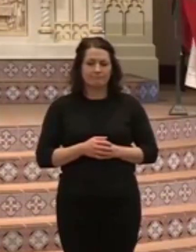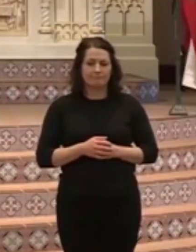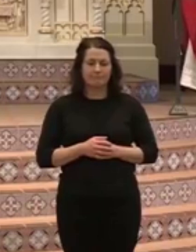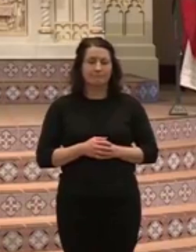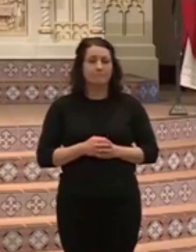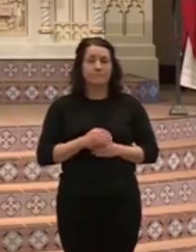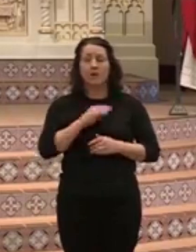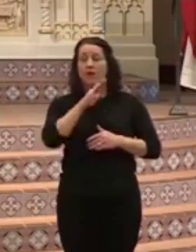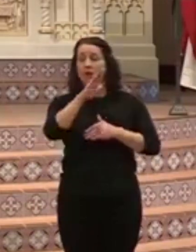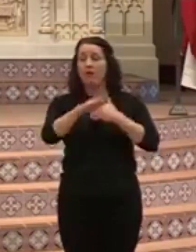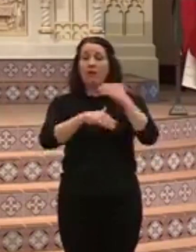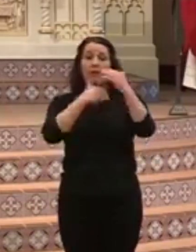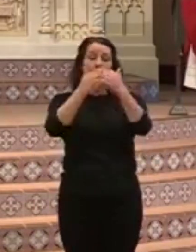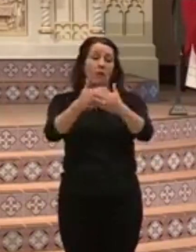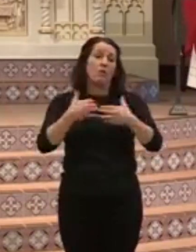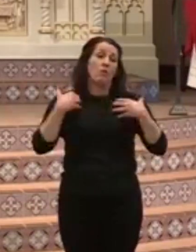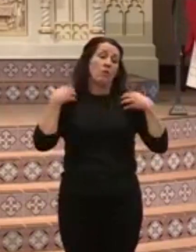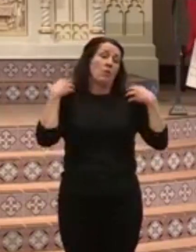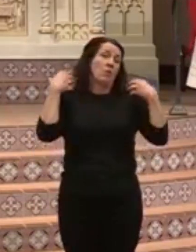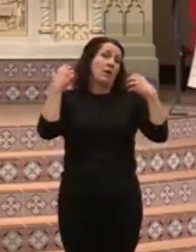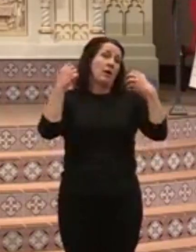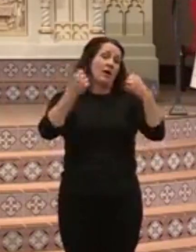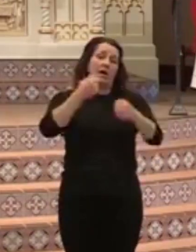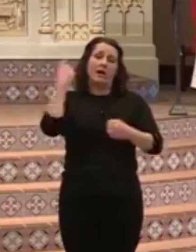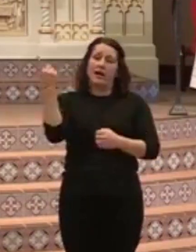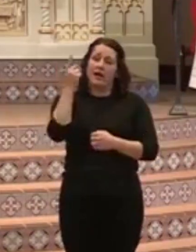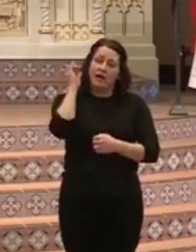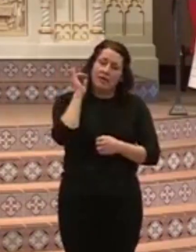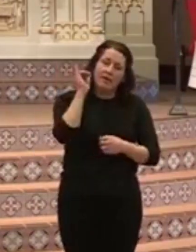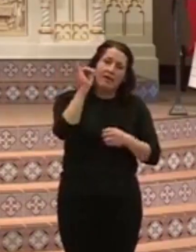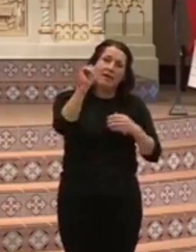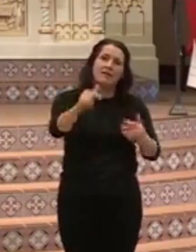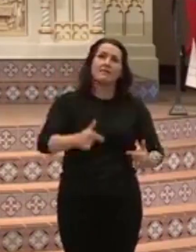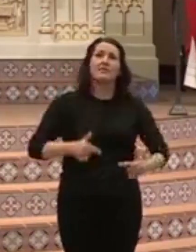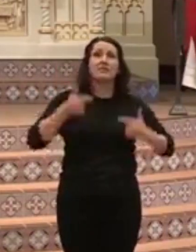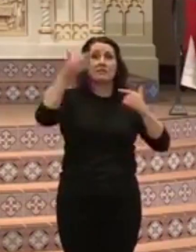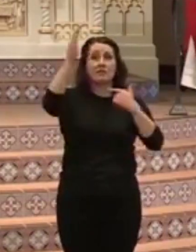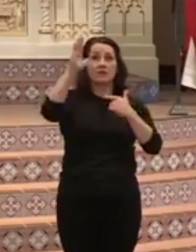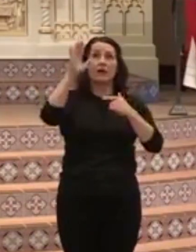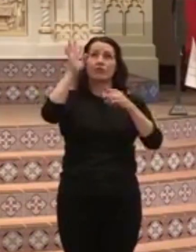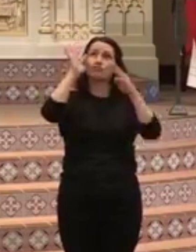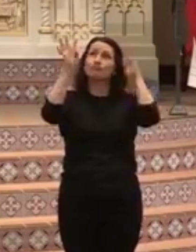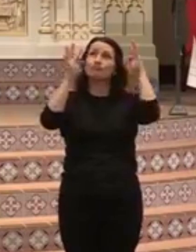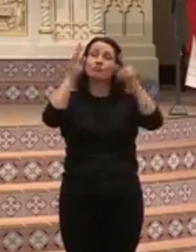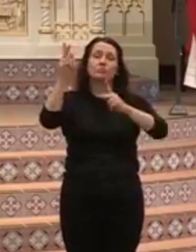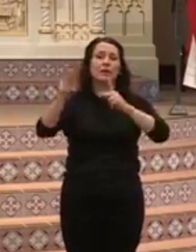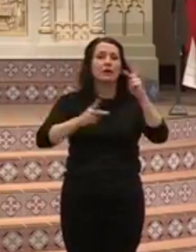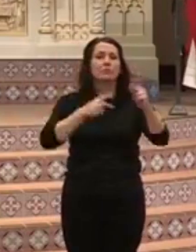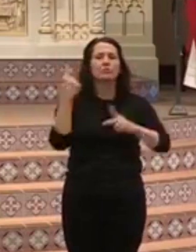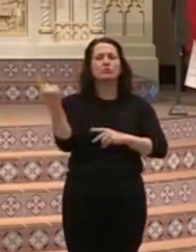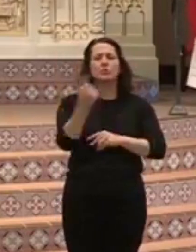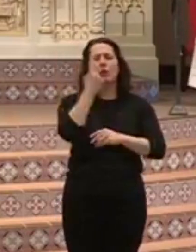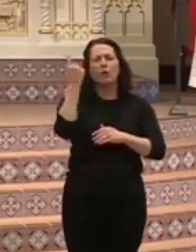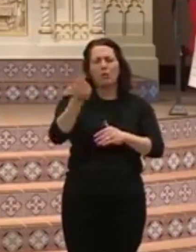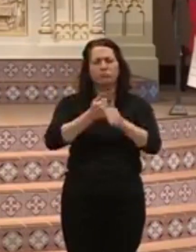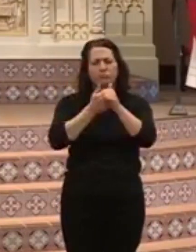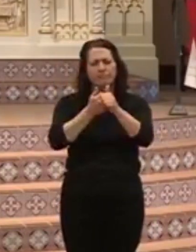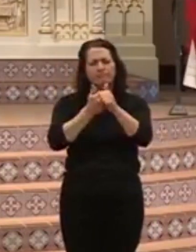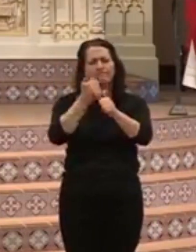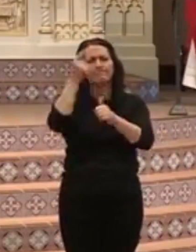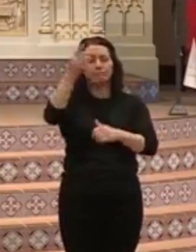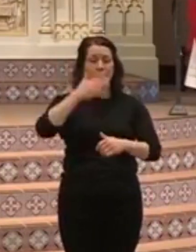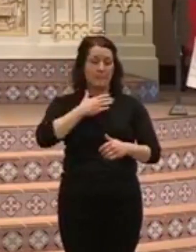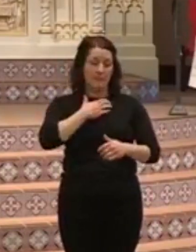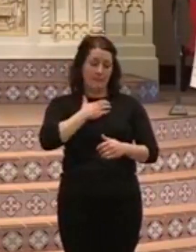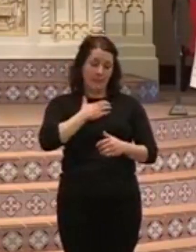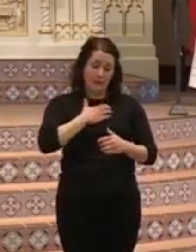Almighty, ever-living God, who created all people to seek you always, by desiring you